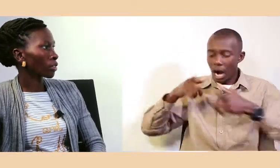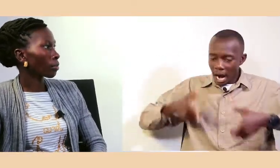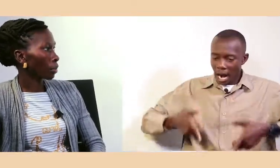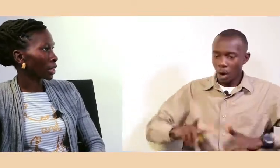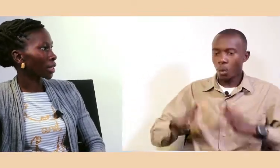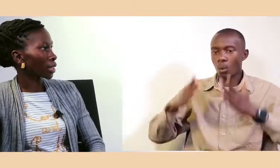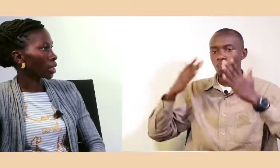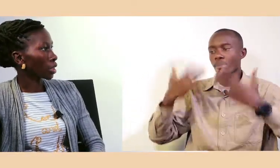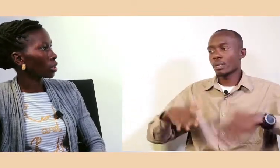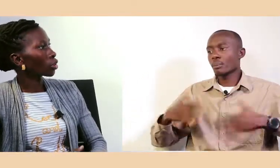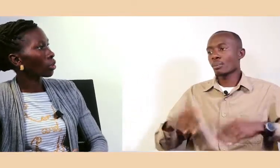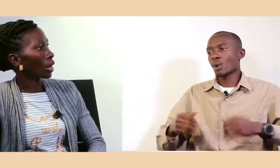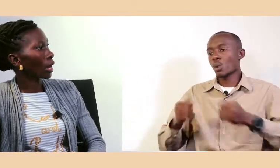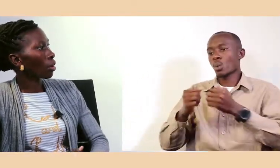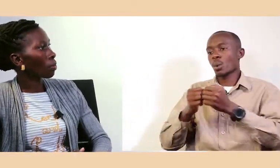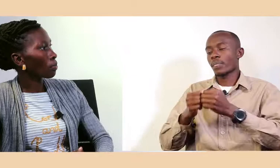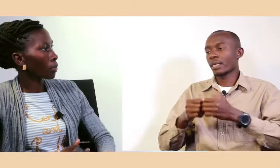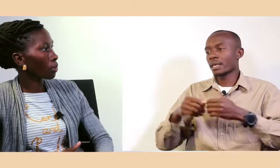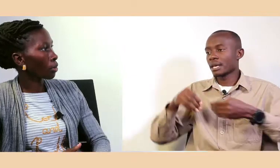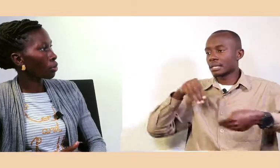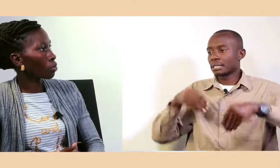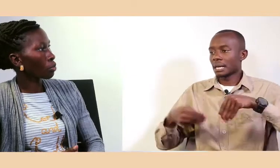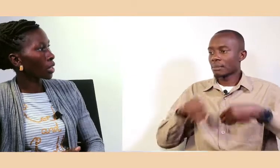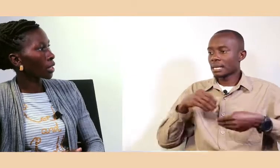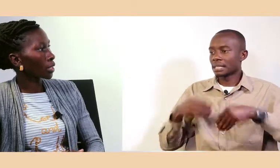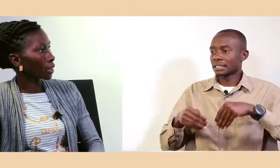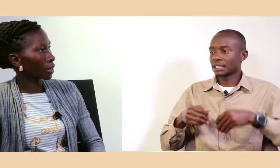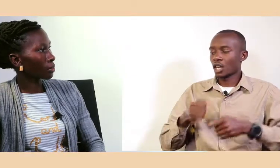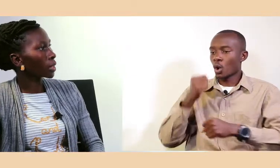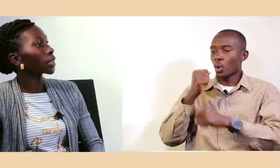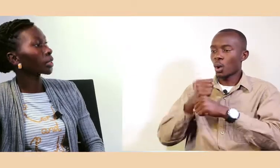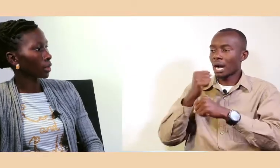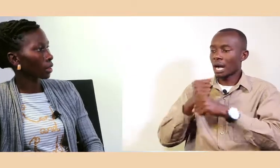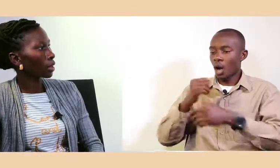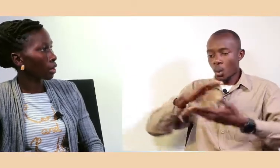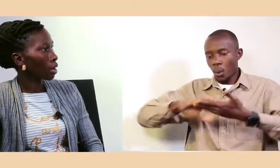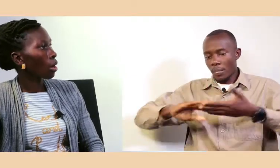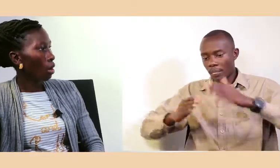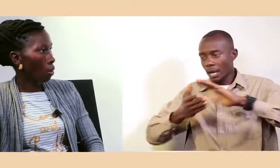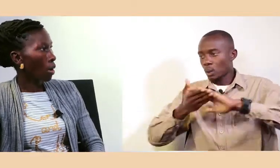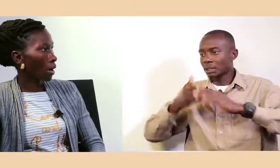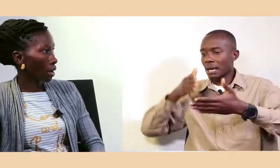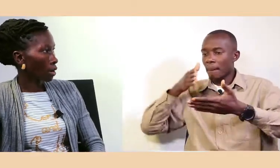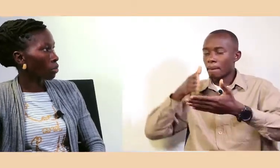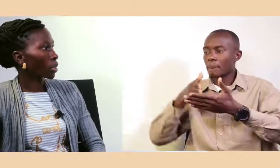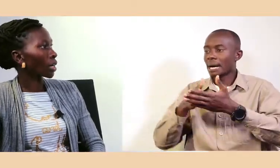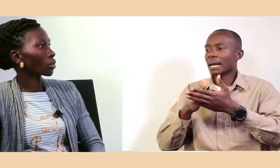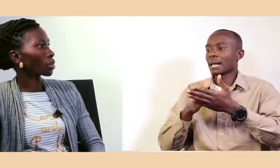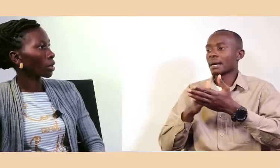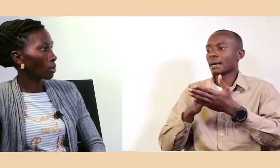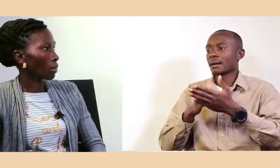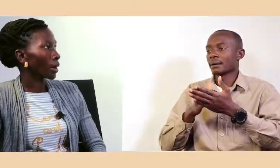Inclusive policy to allow people with disability work without